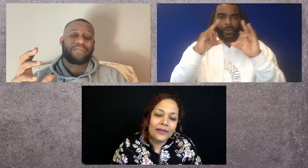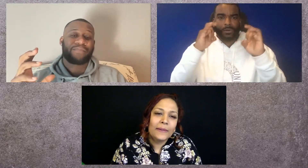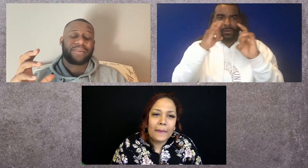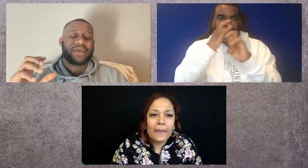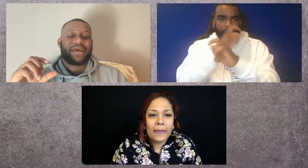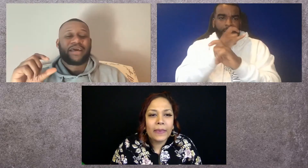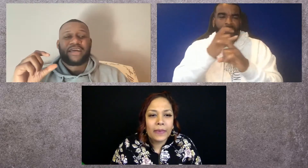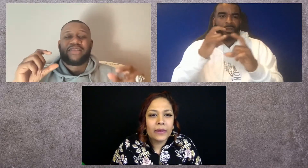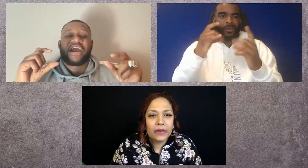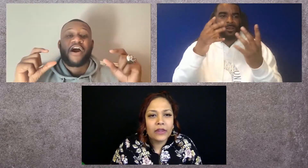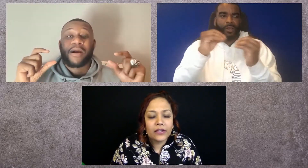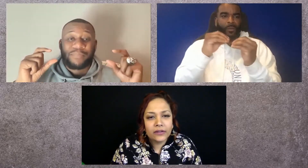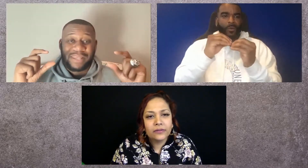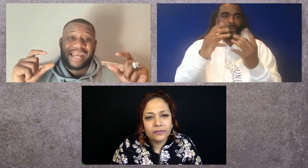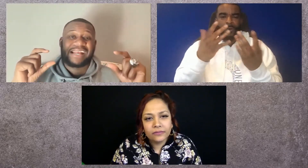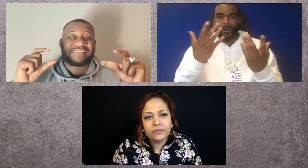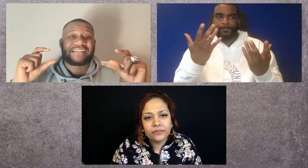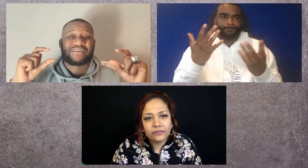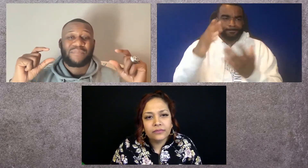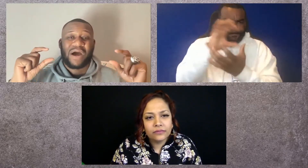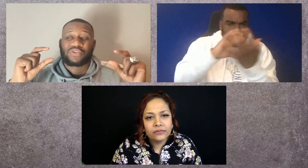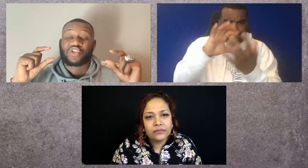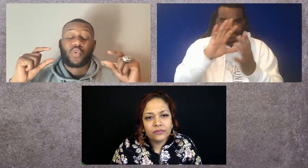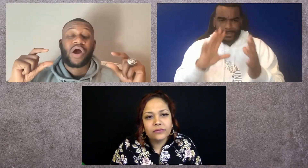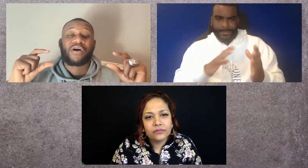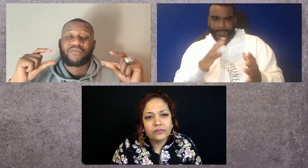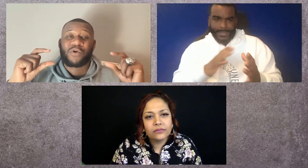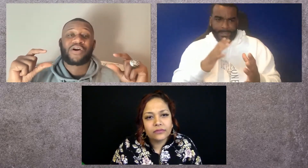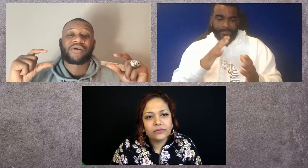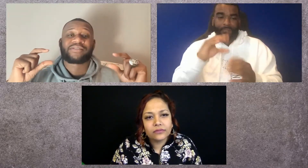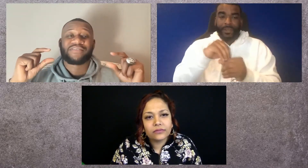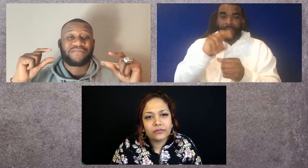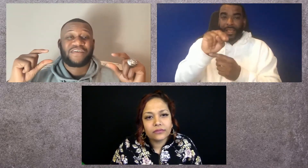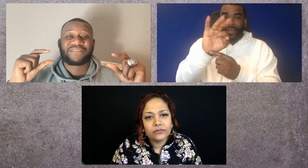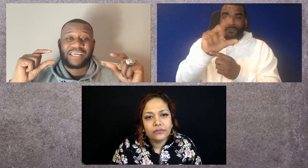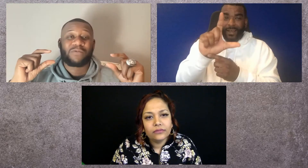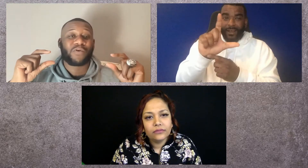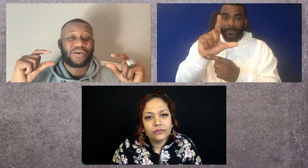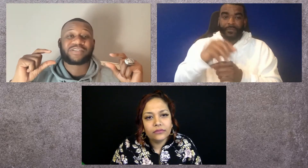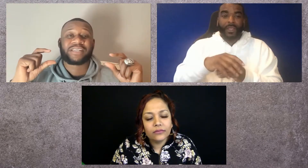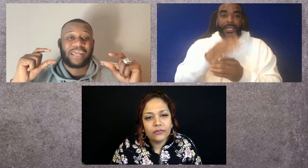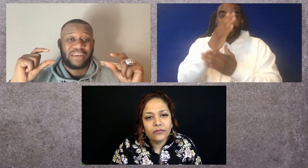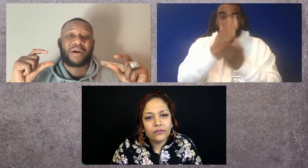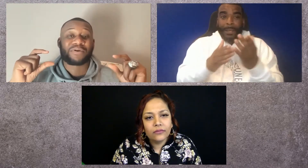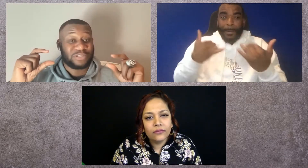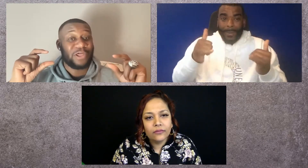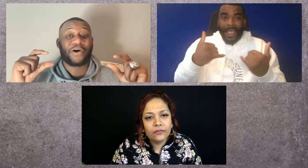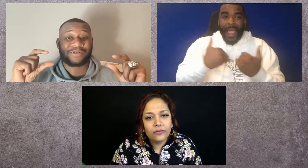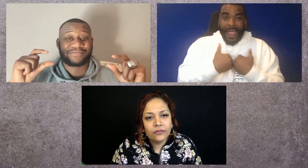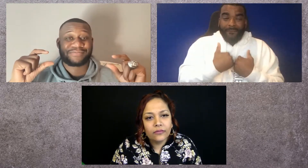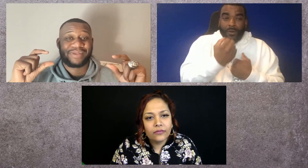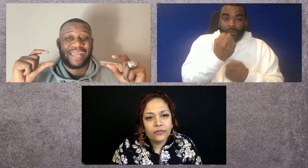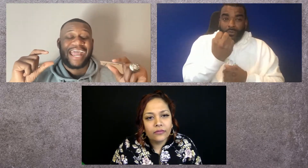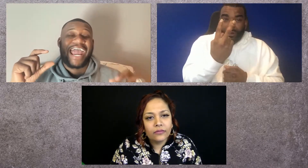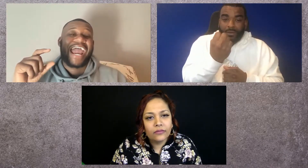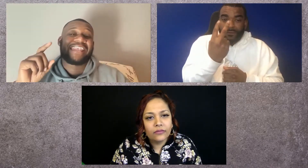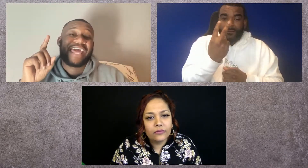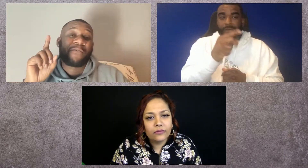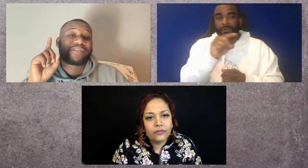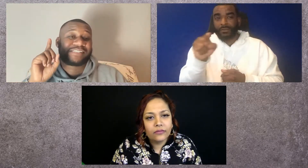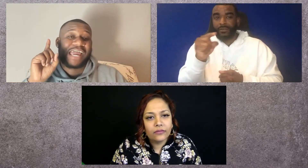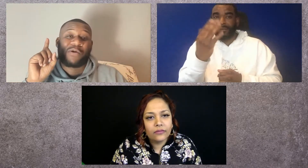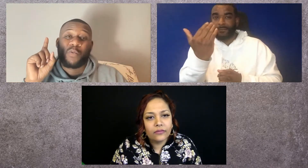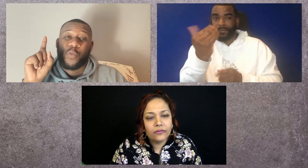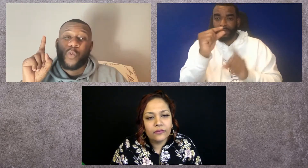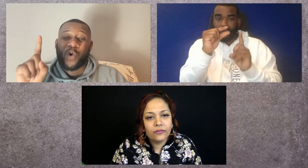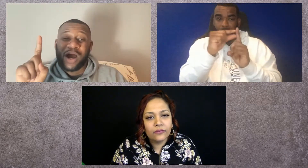NFL, there are plays that's about 12 words to 15 words in numbers long. And they